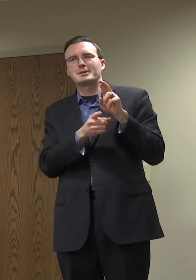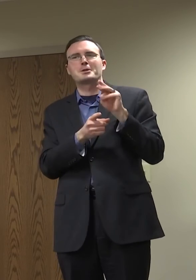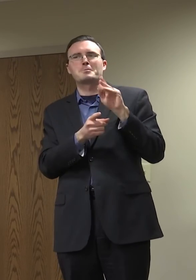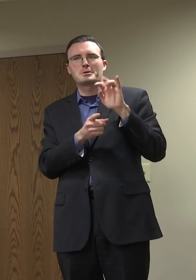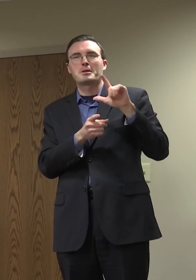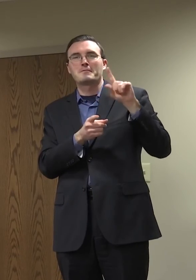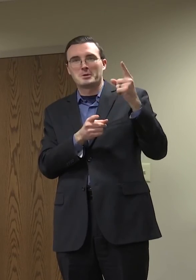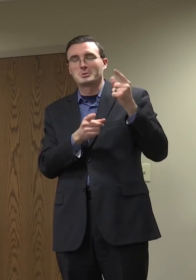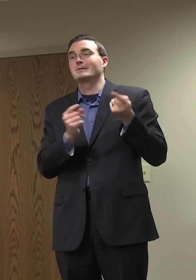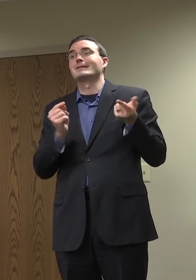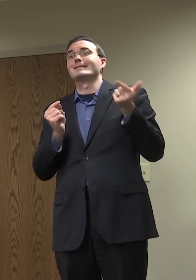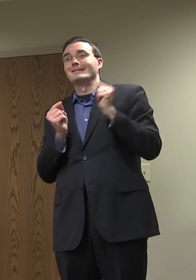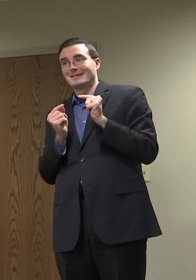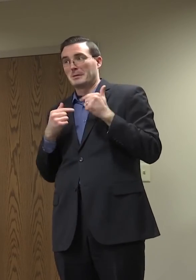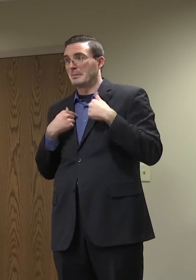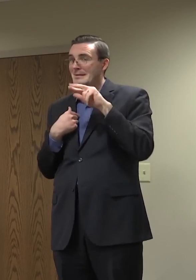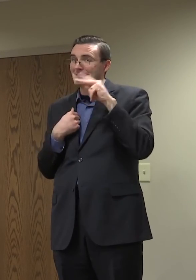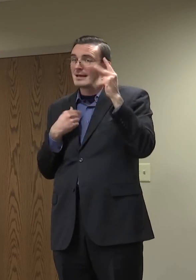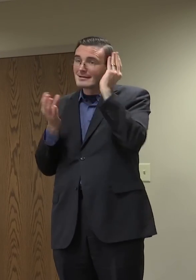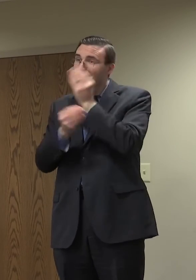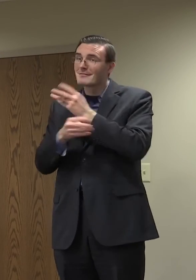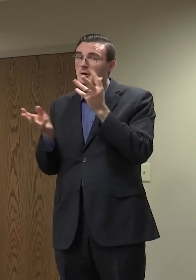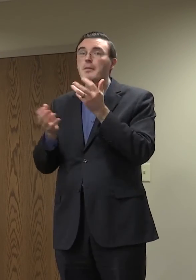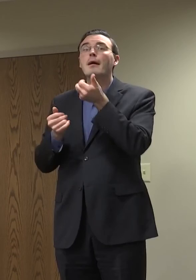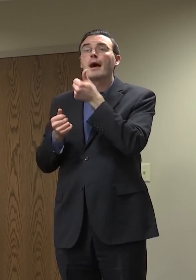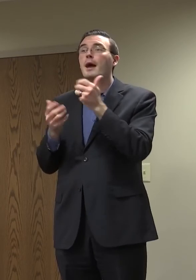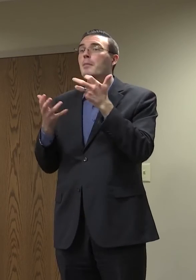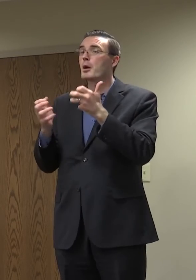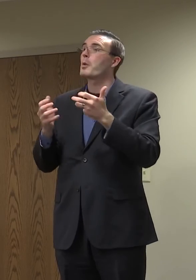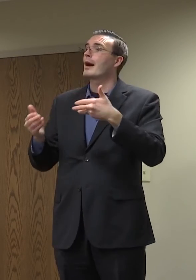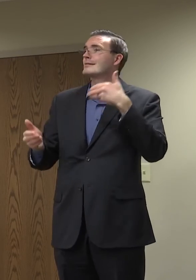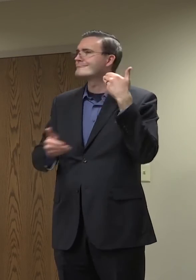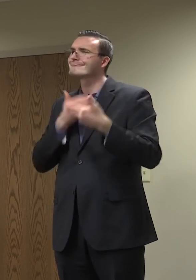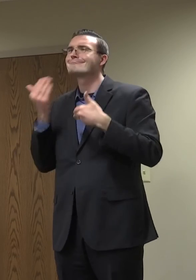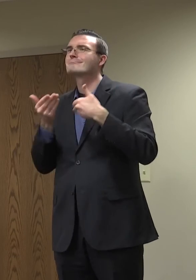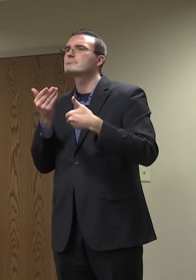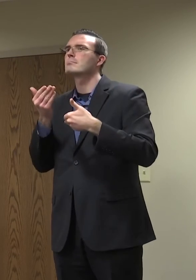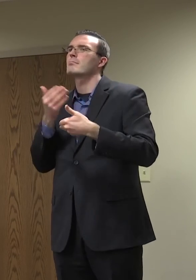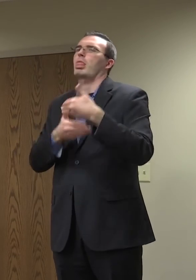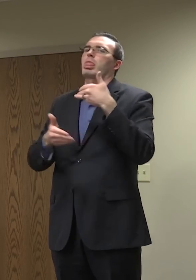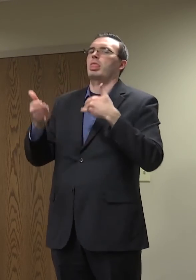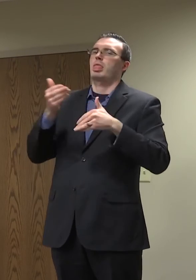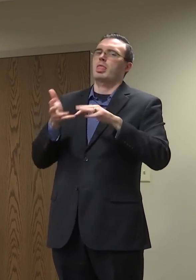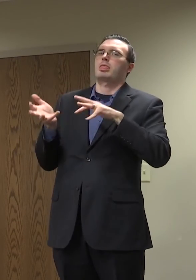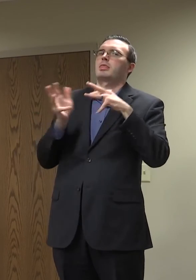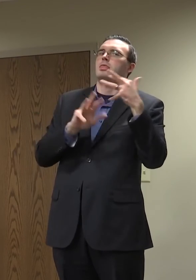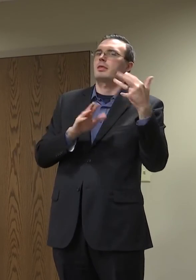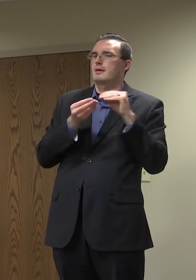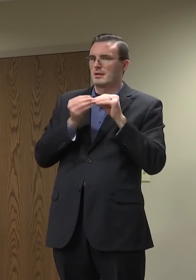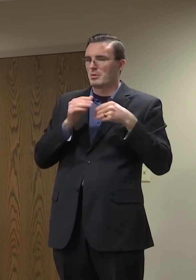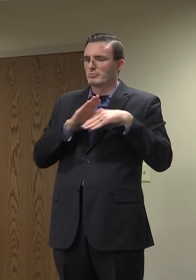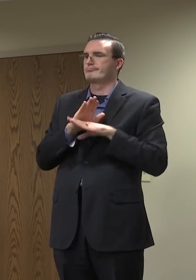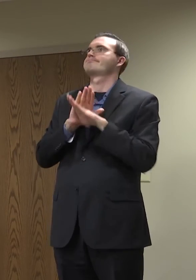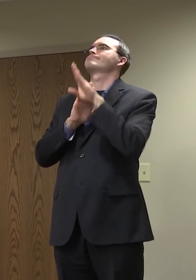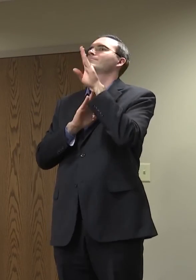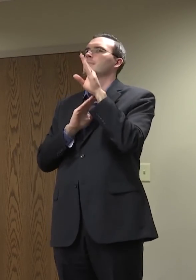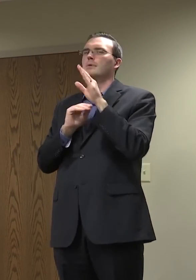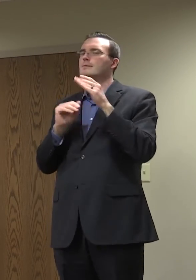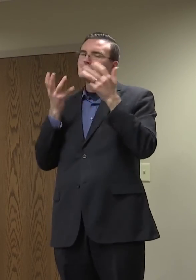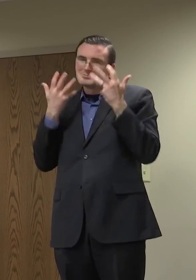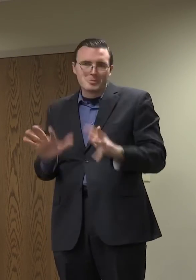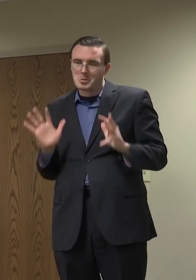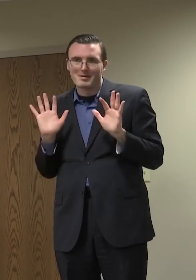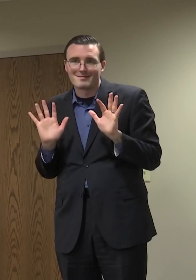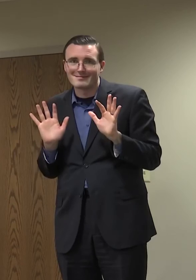one wants to have to go backwards. We've done this together. We need to continue to move in the right direction. That positivity rate